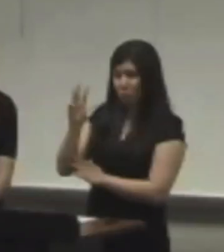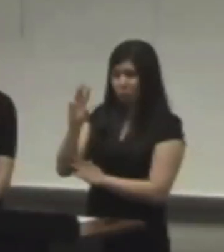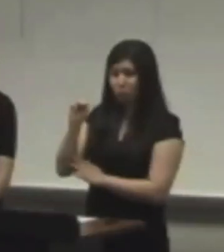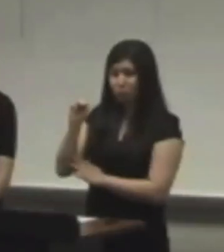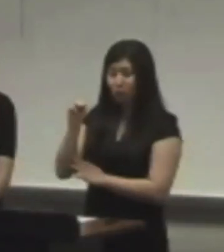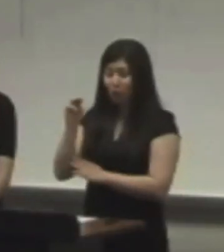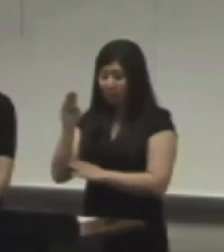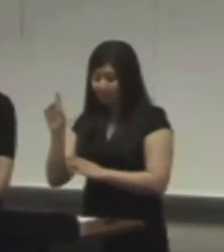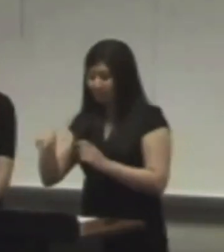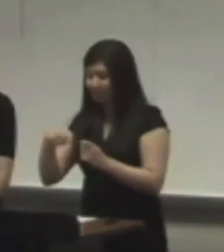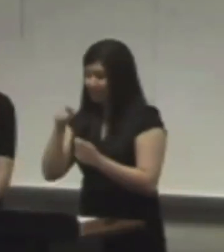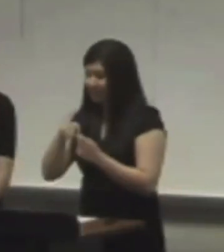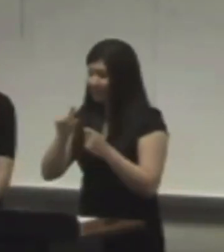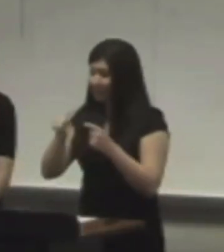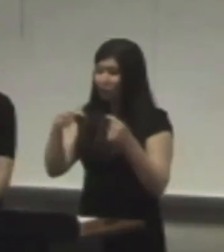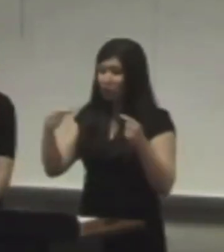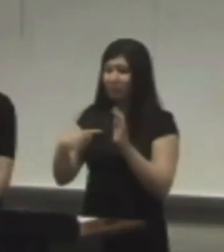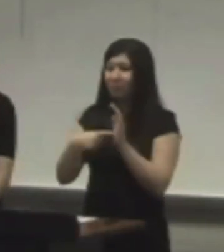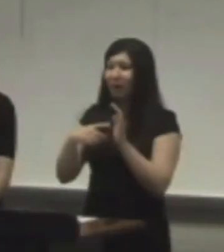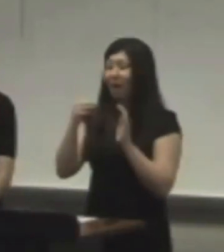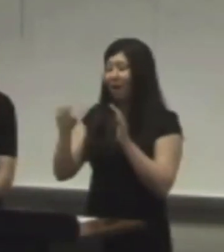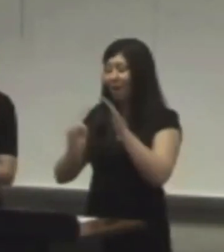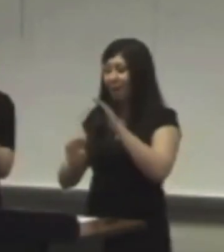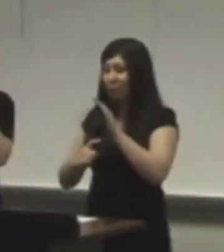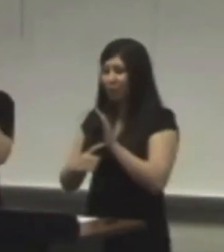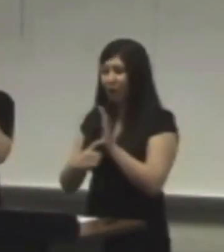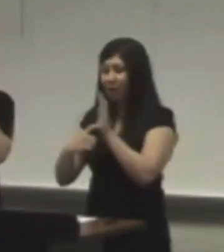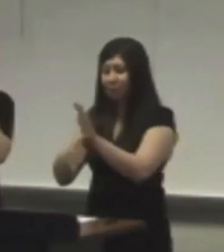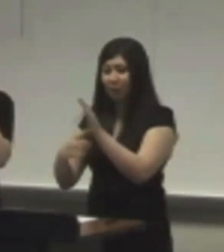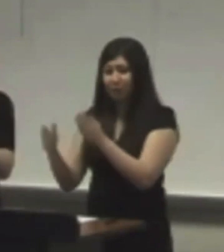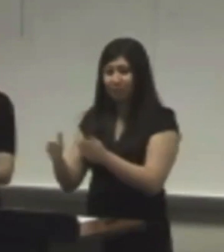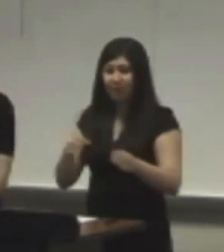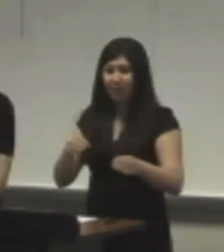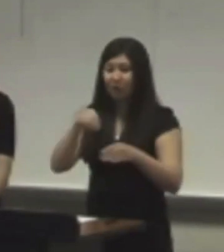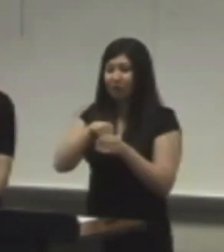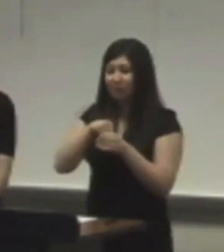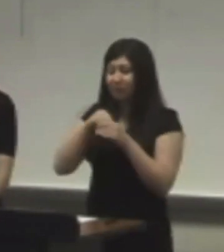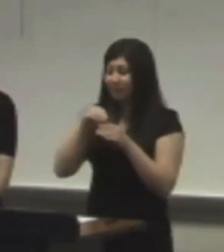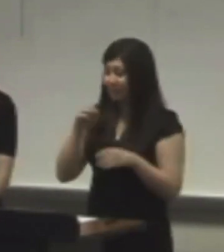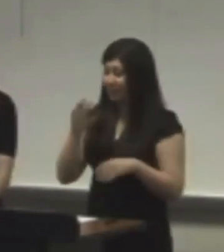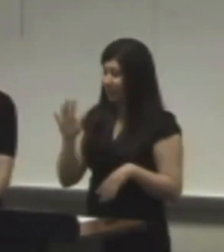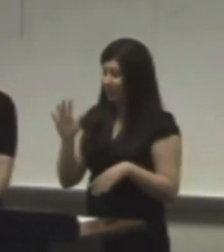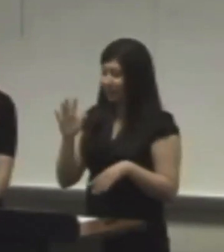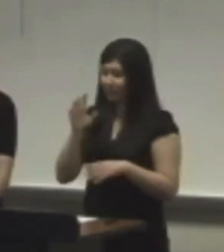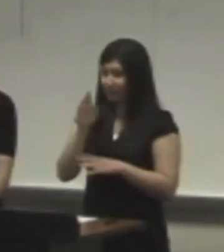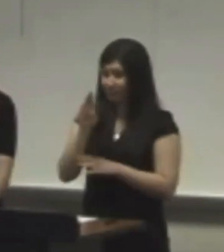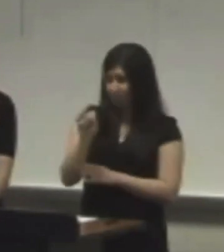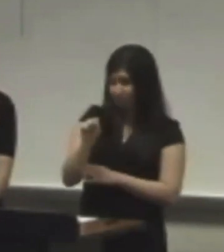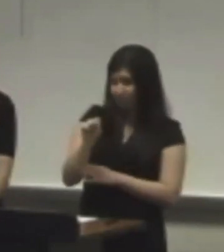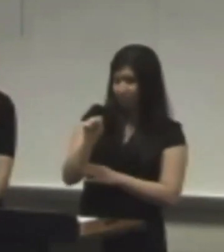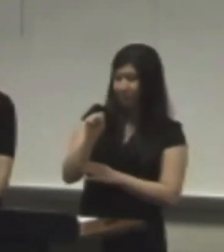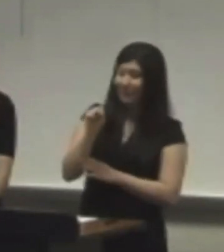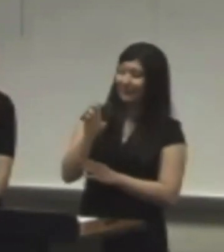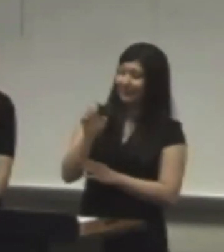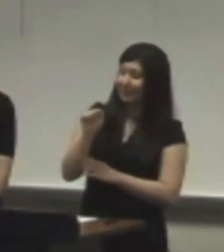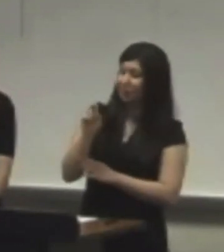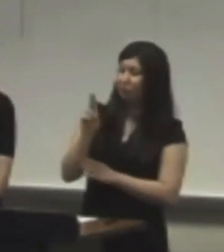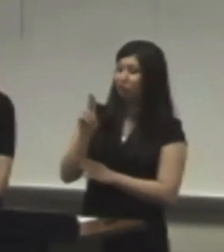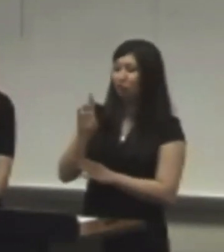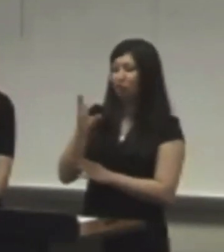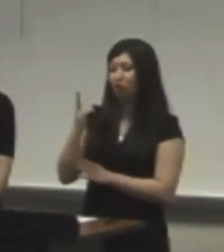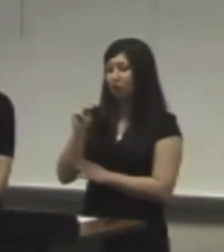And we have primitive and derivative. And those concepts mean which